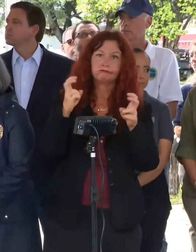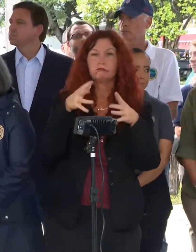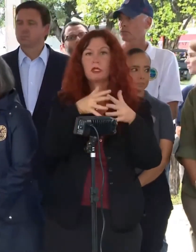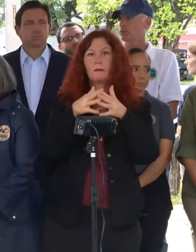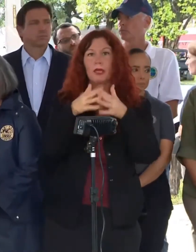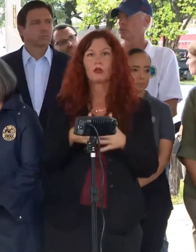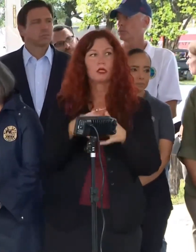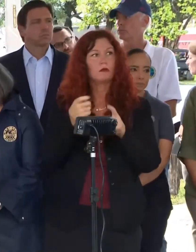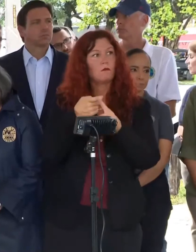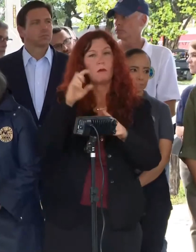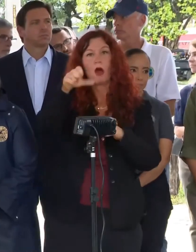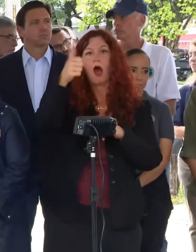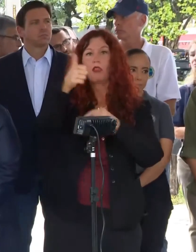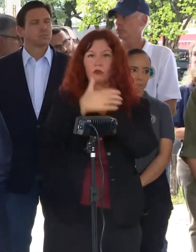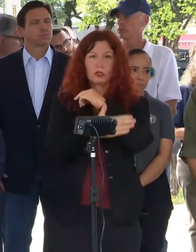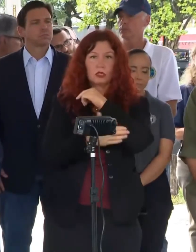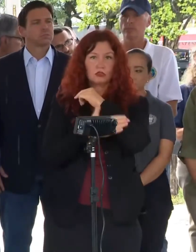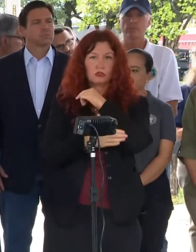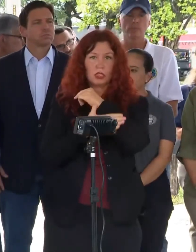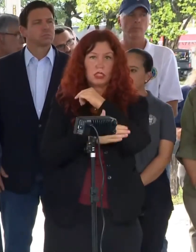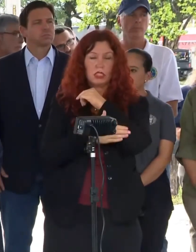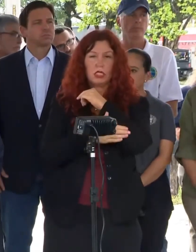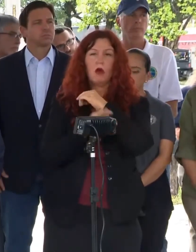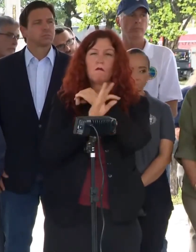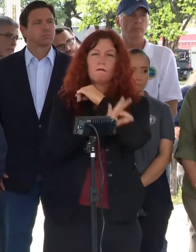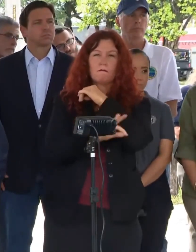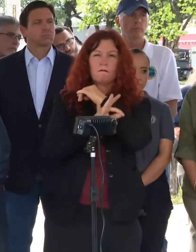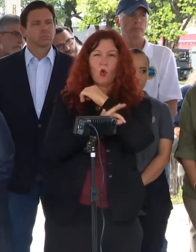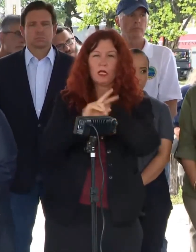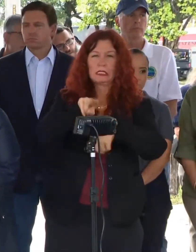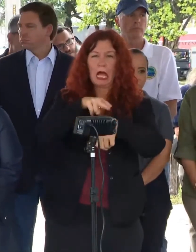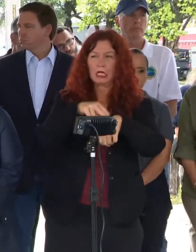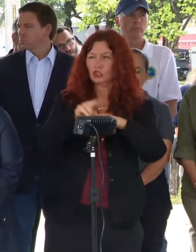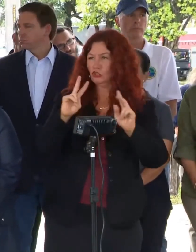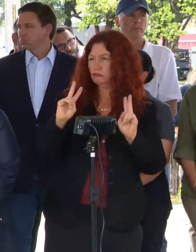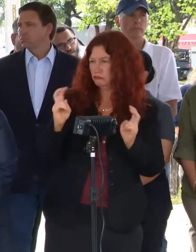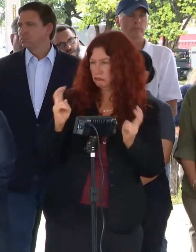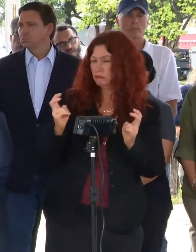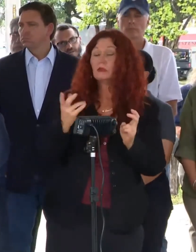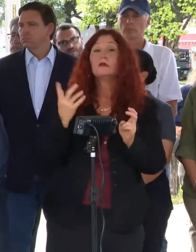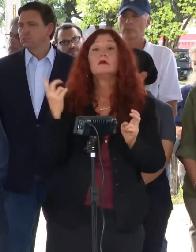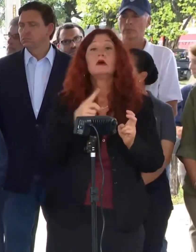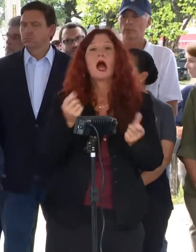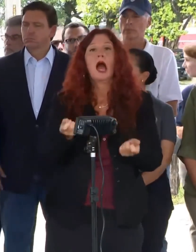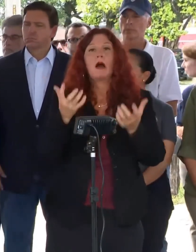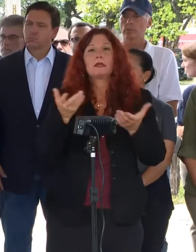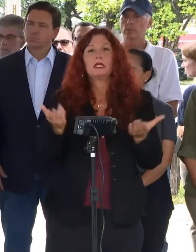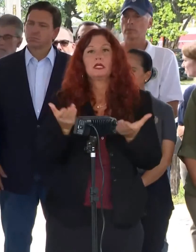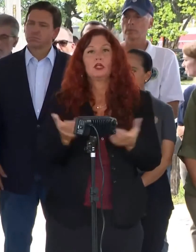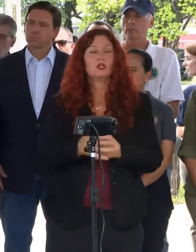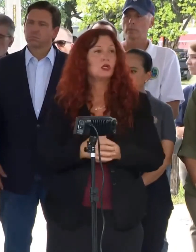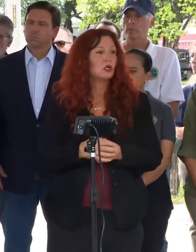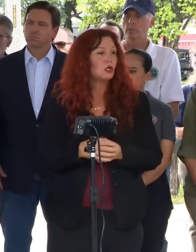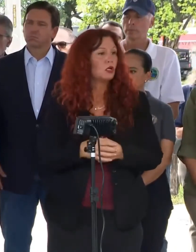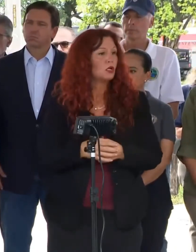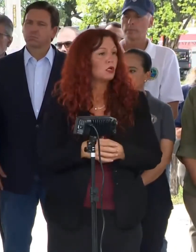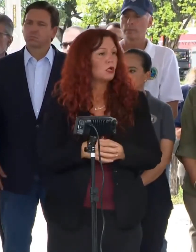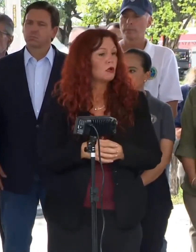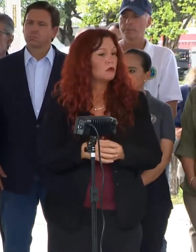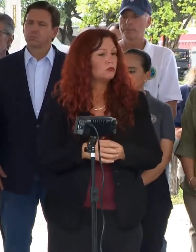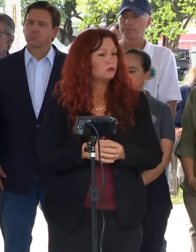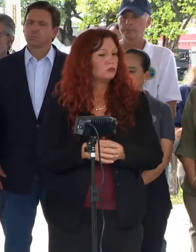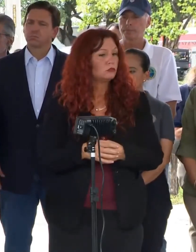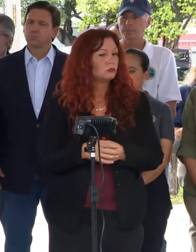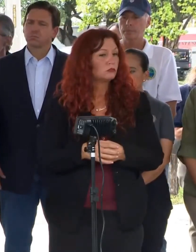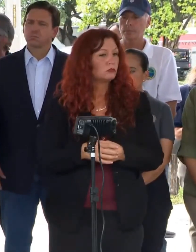victims. Also, how many foreign nationals may have been given visas and what kind of help those families are getting. Well, I'll answer first to